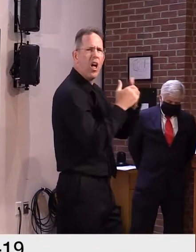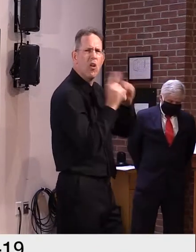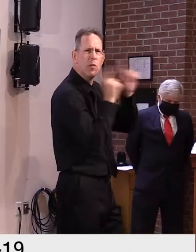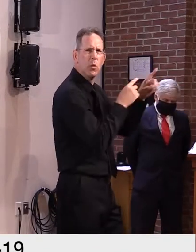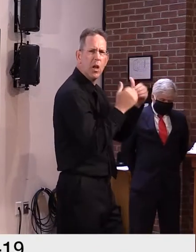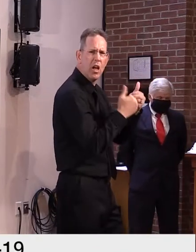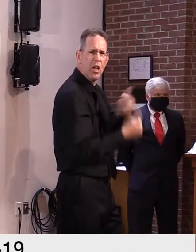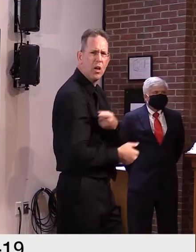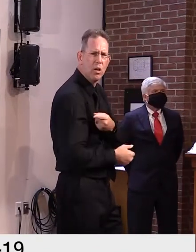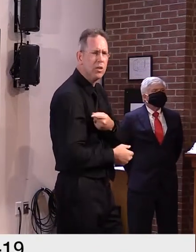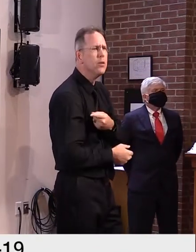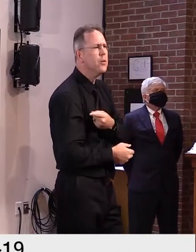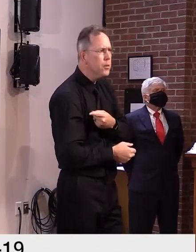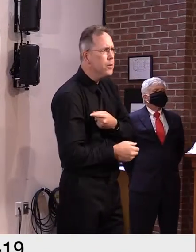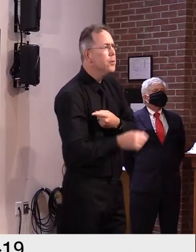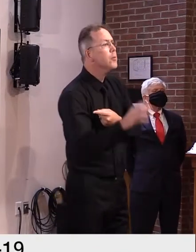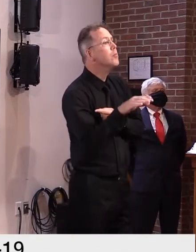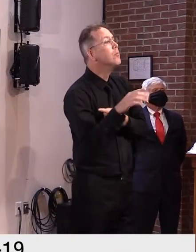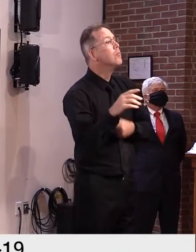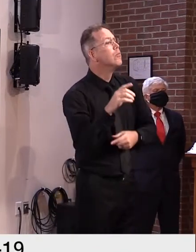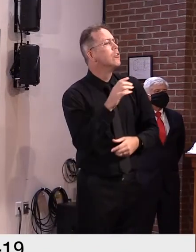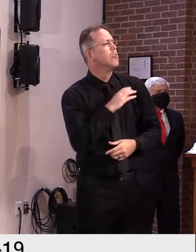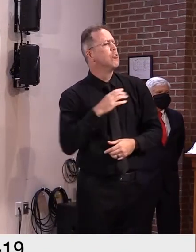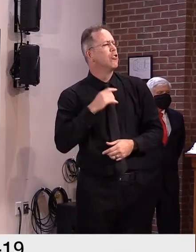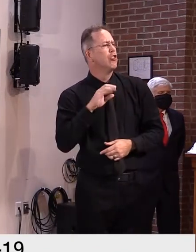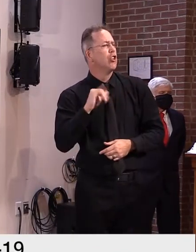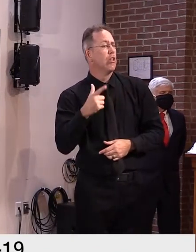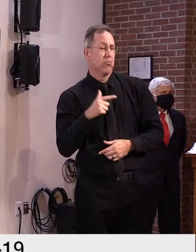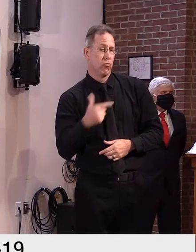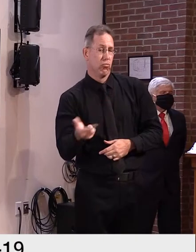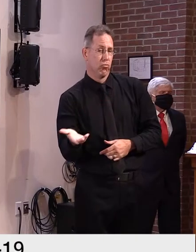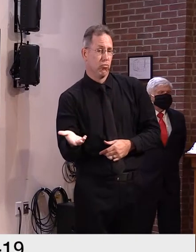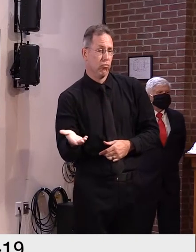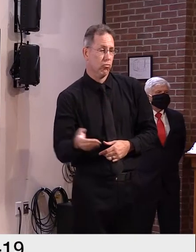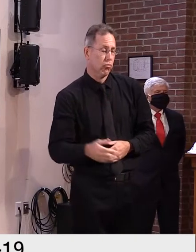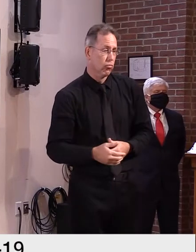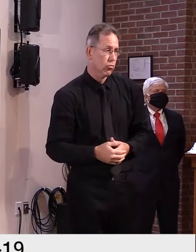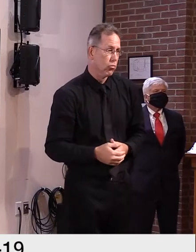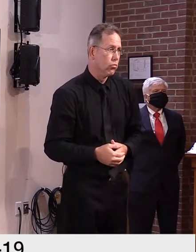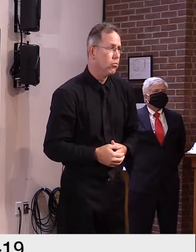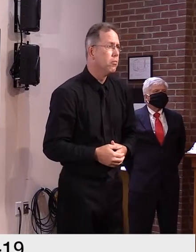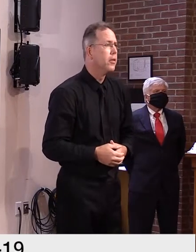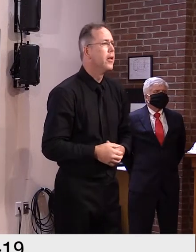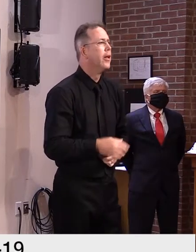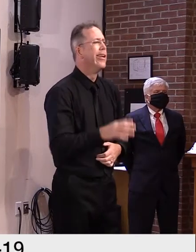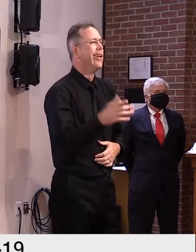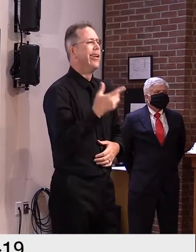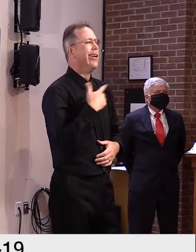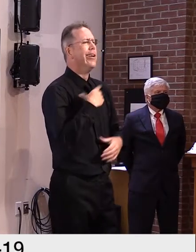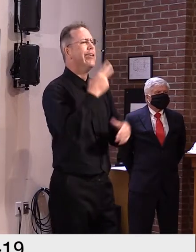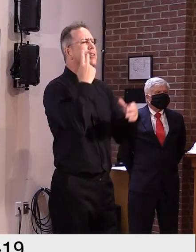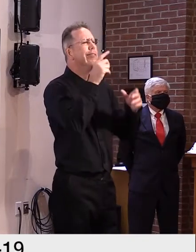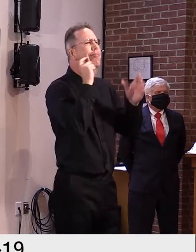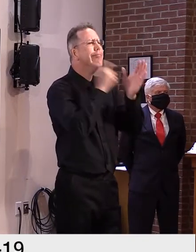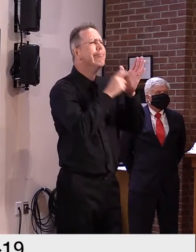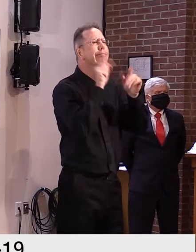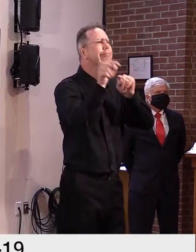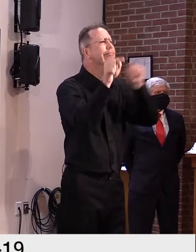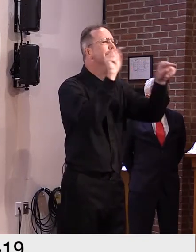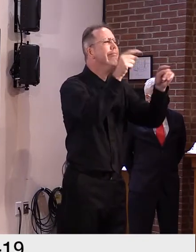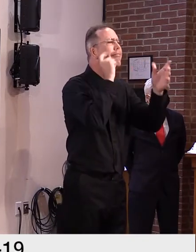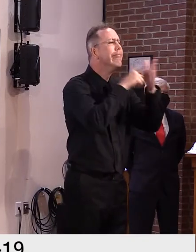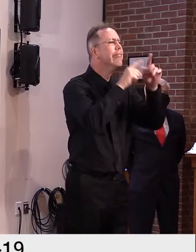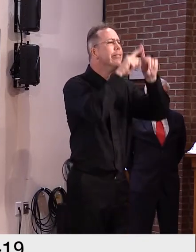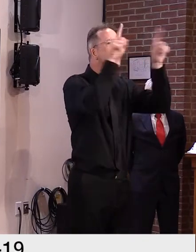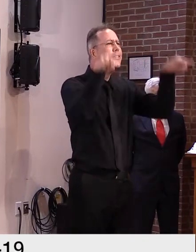Certainly, this goes along the lines of the posters and things you'll see everywhere around, see something, say something, which will